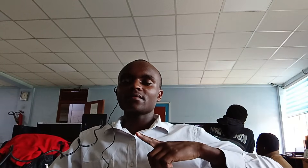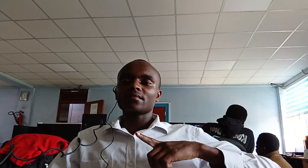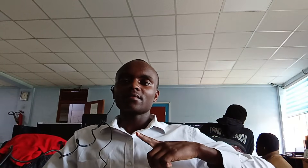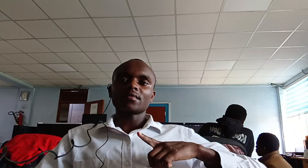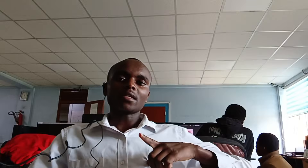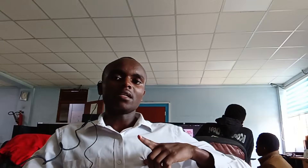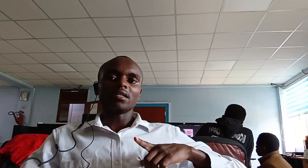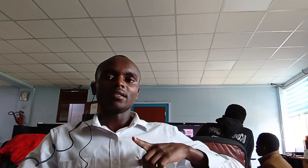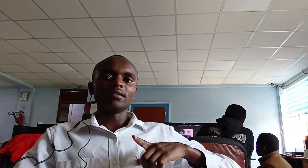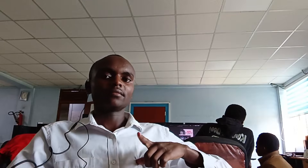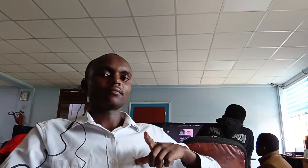lady,